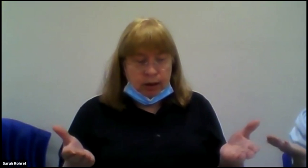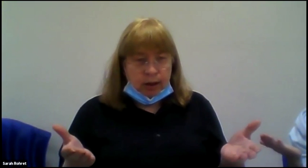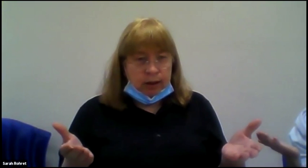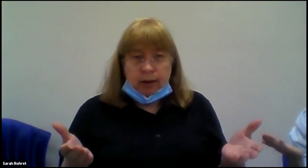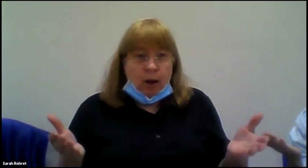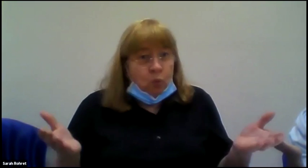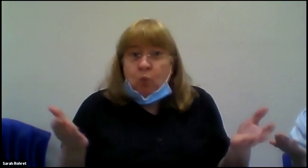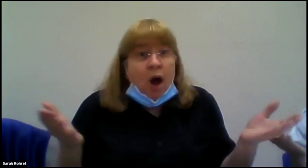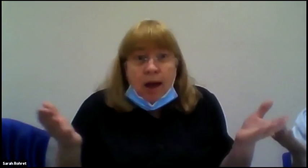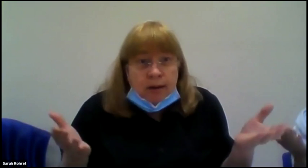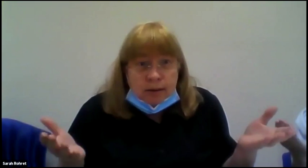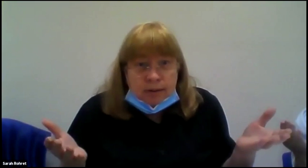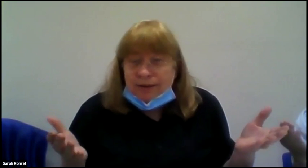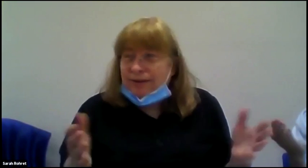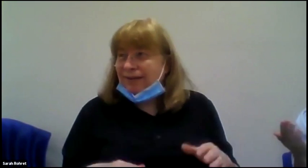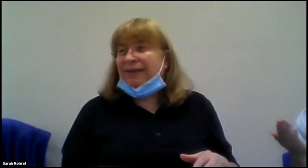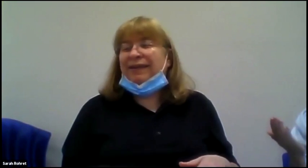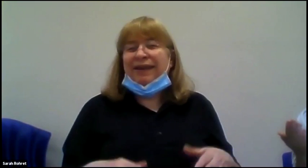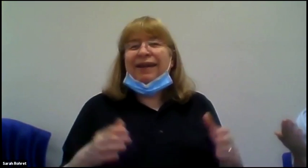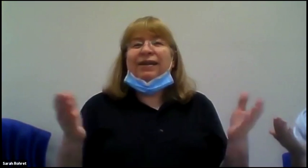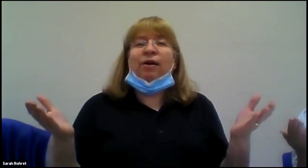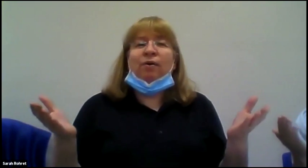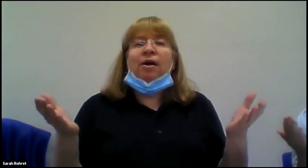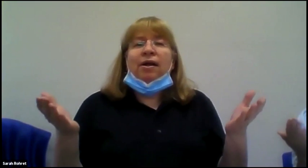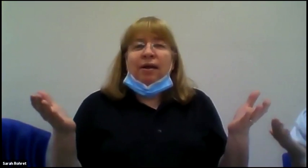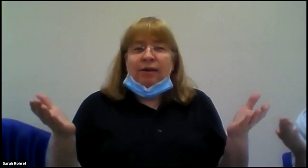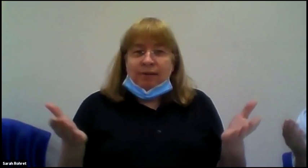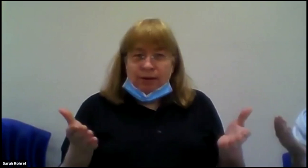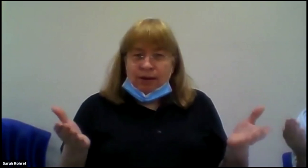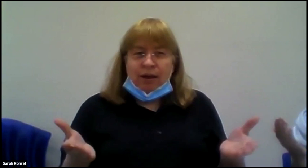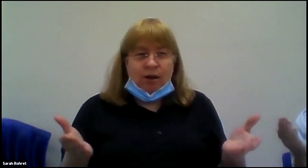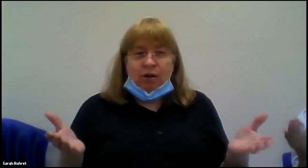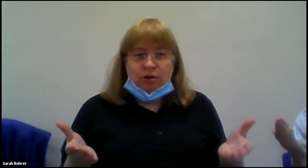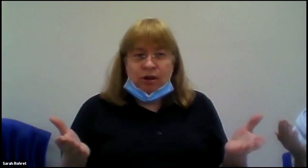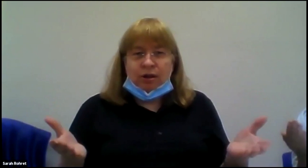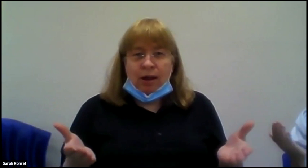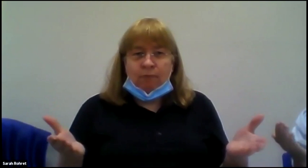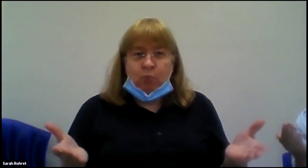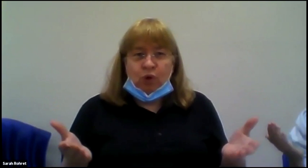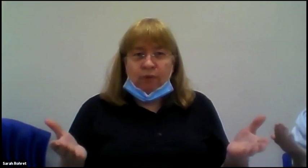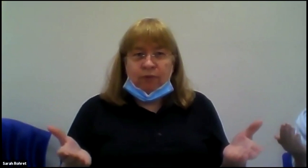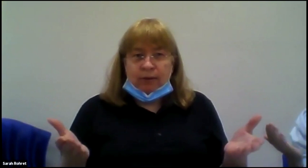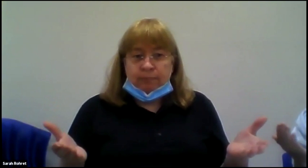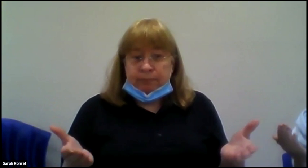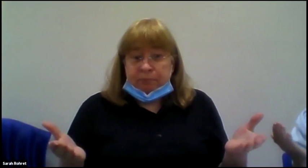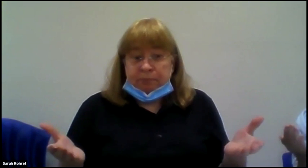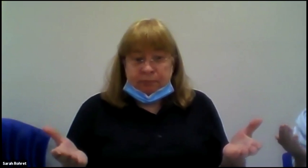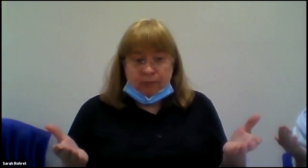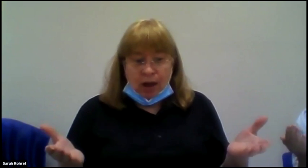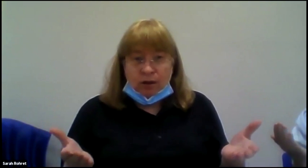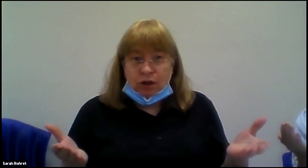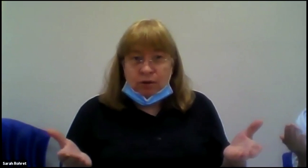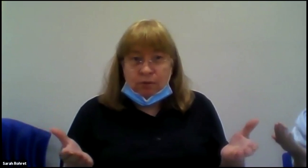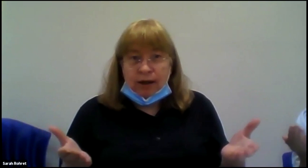It's not what. So here is just kind of more of a gentle way.